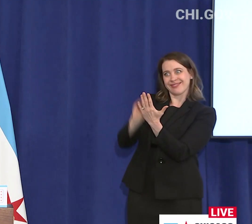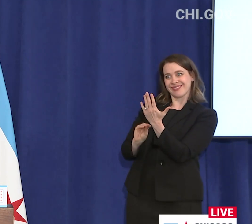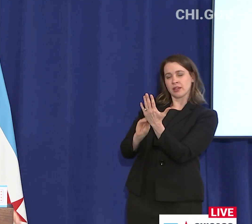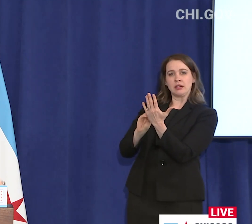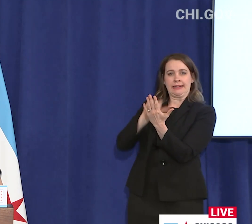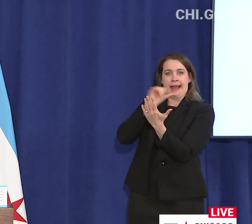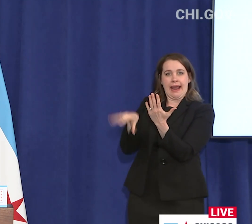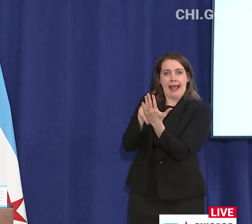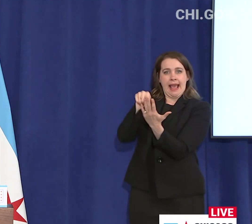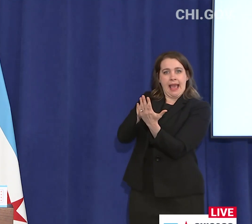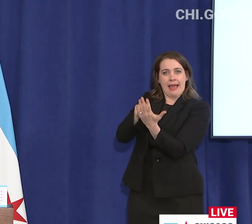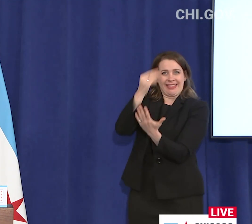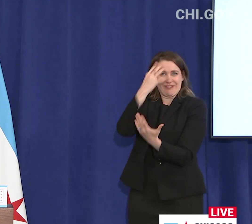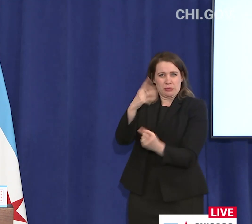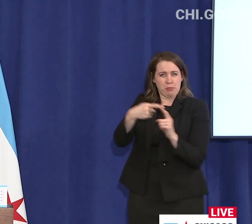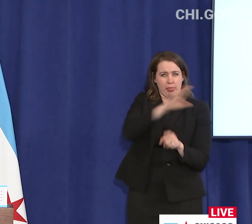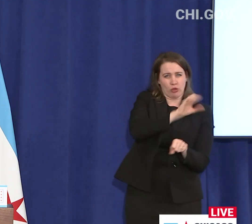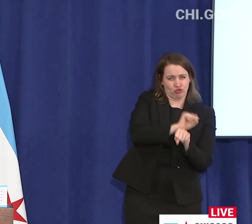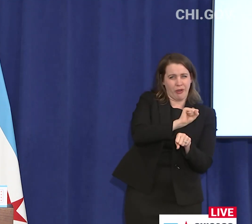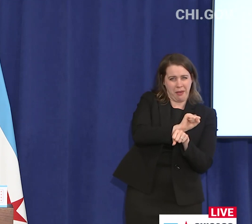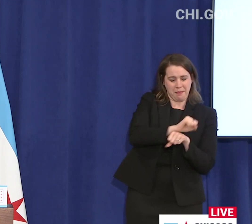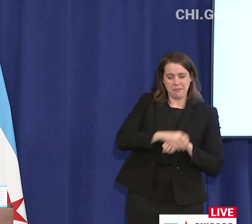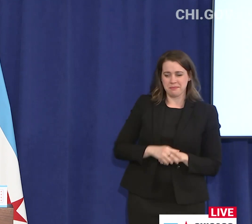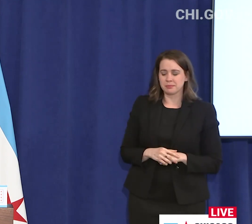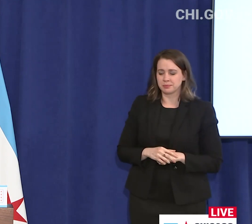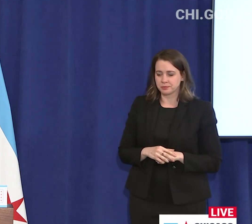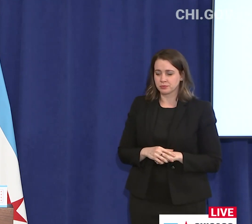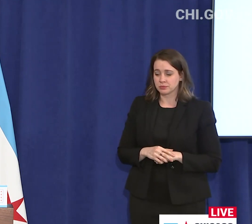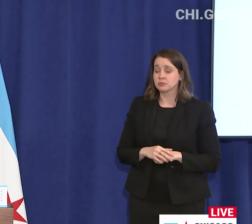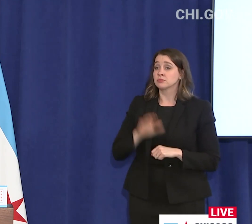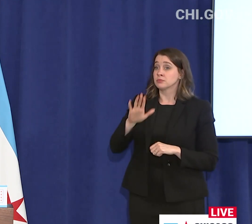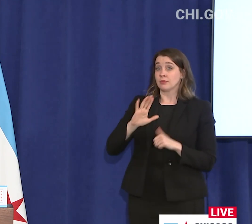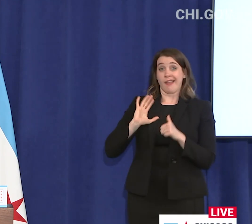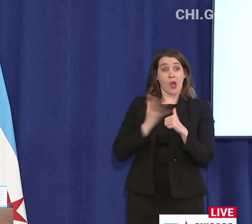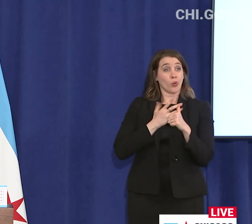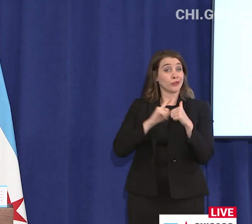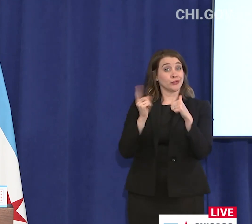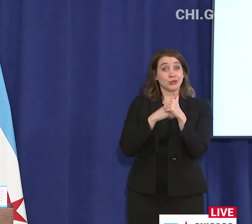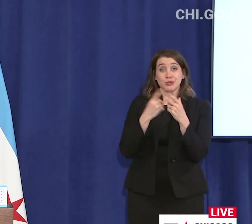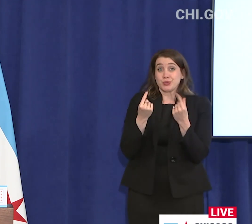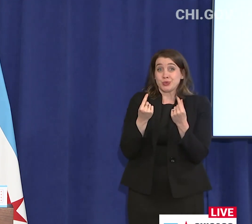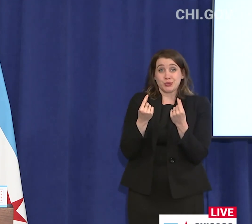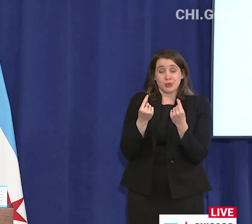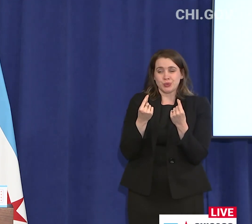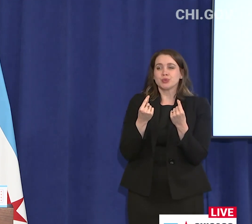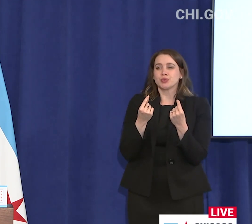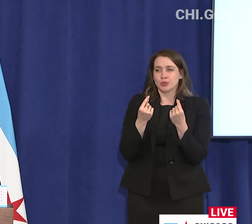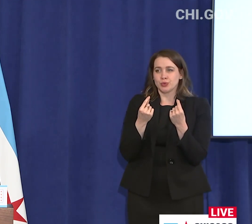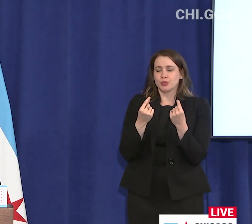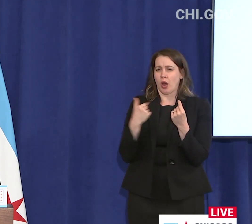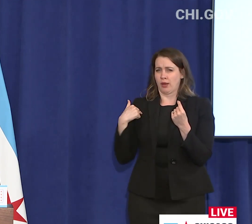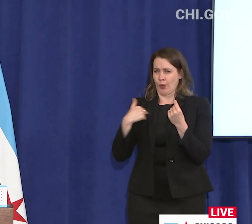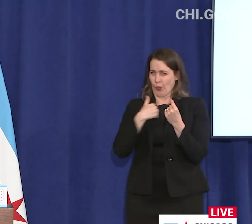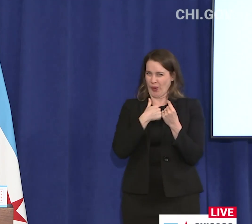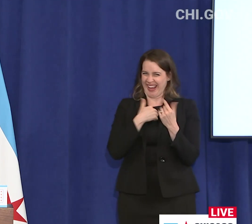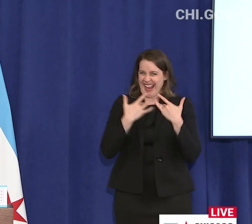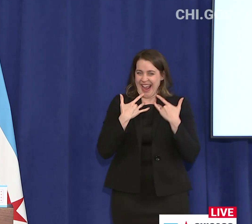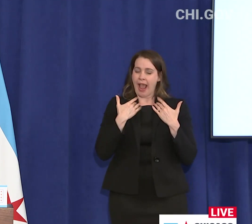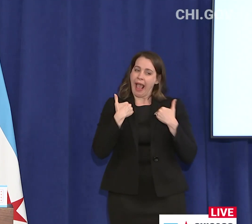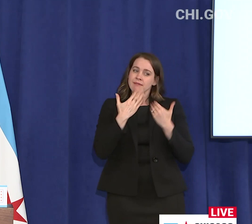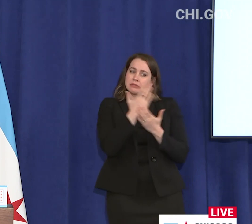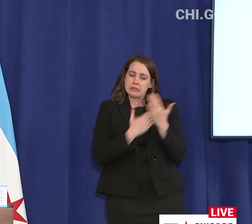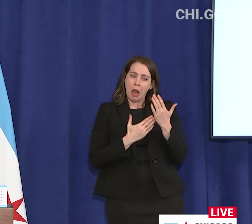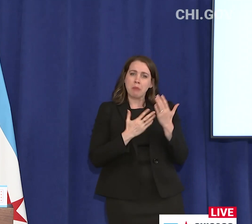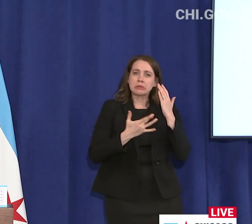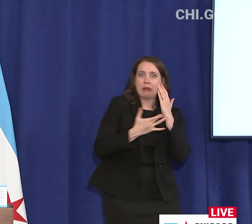accompanied. So what we're actually doing first and foremost on this has been some of the behind-the-scenes technology work that